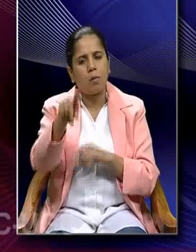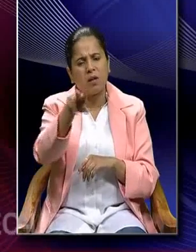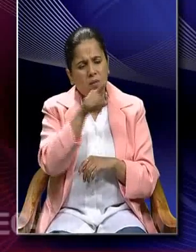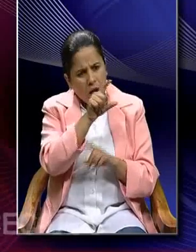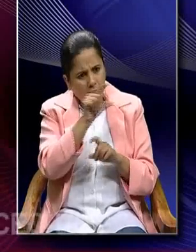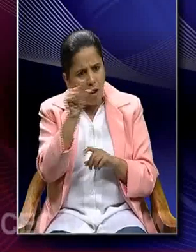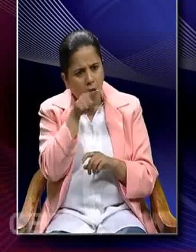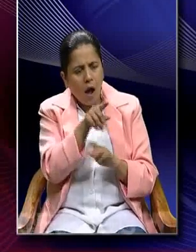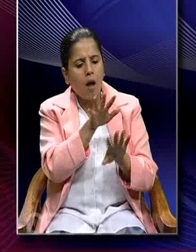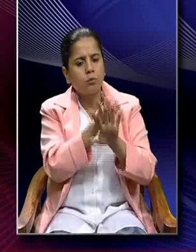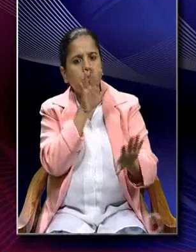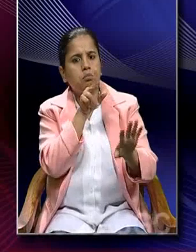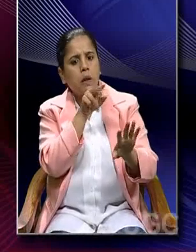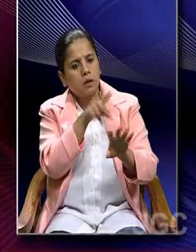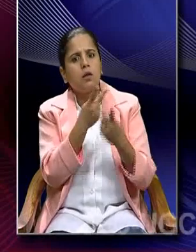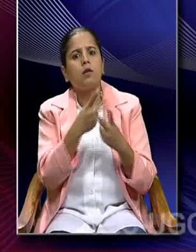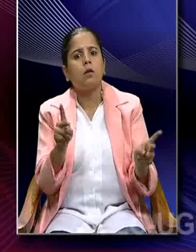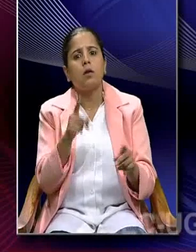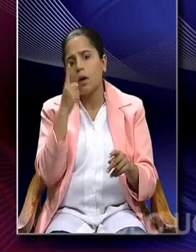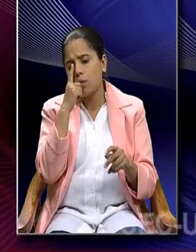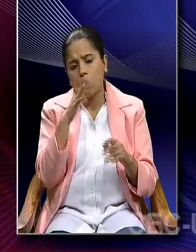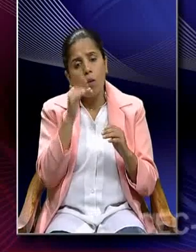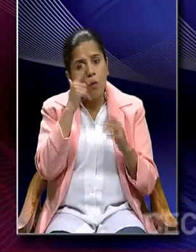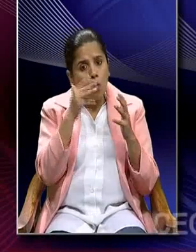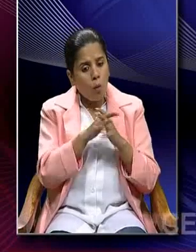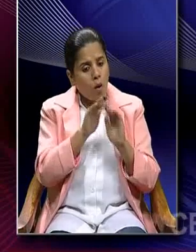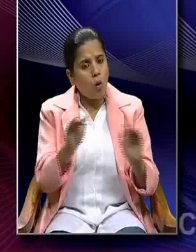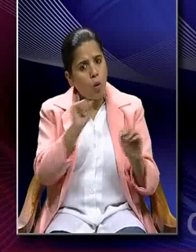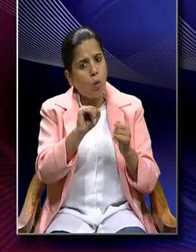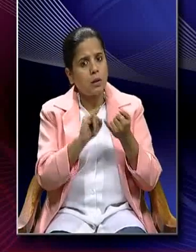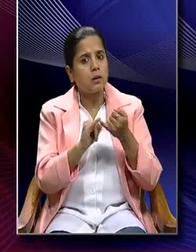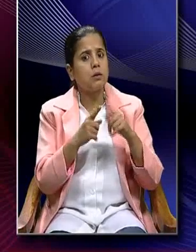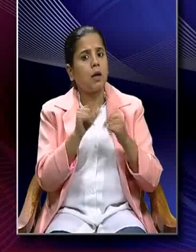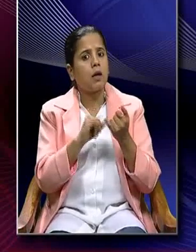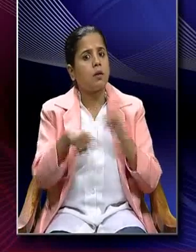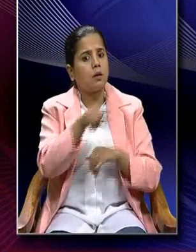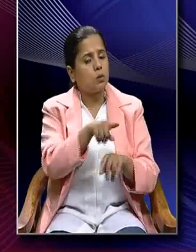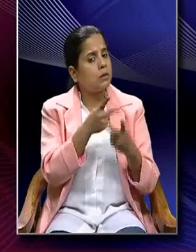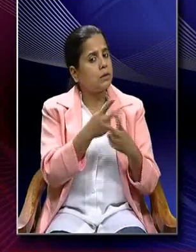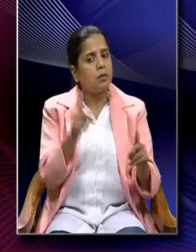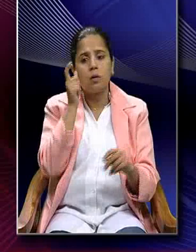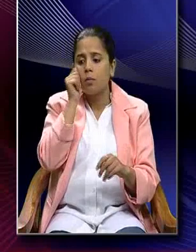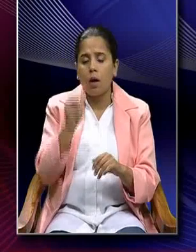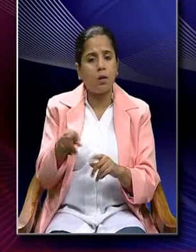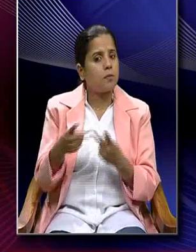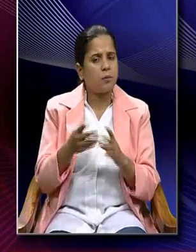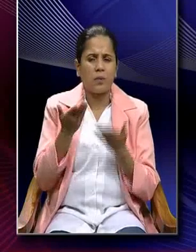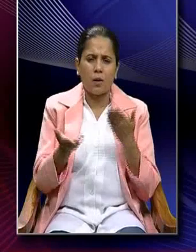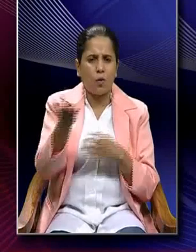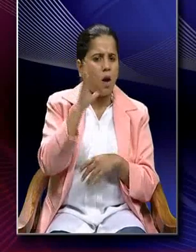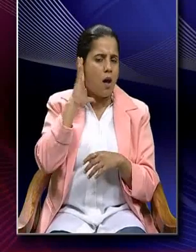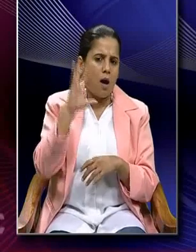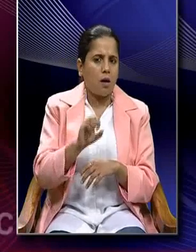the status of the girl child is very different from the status of the boy child. You may have heard the